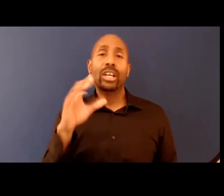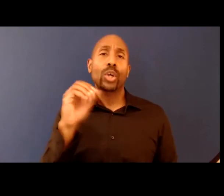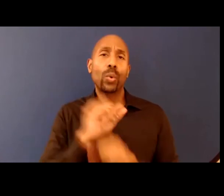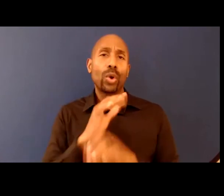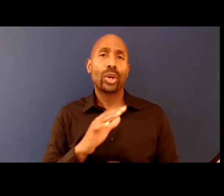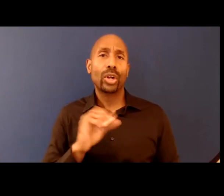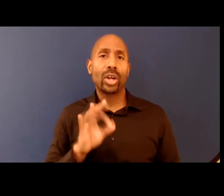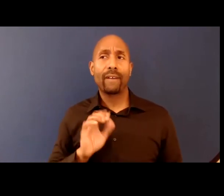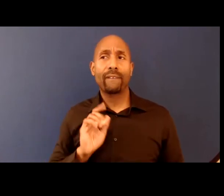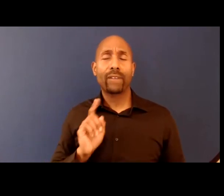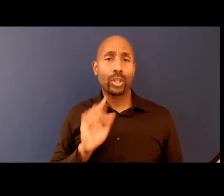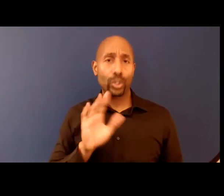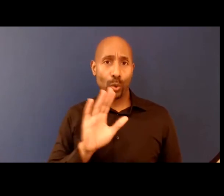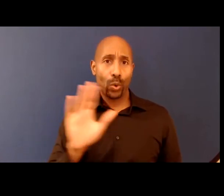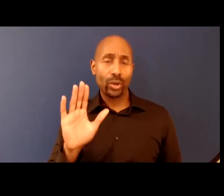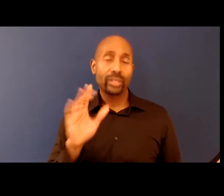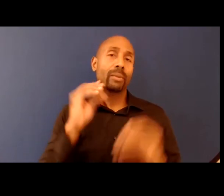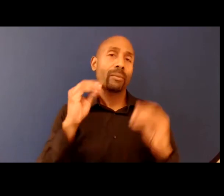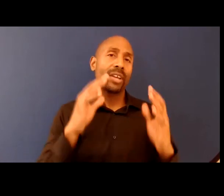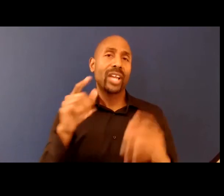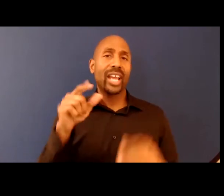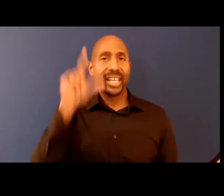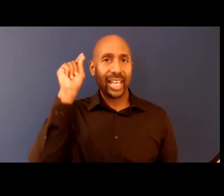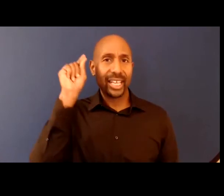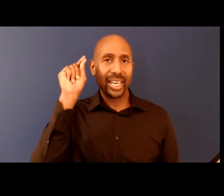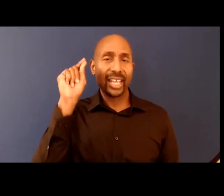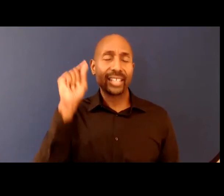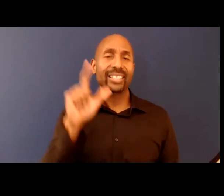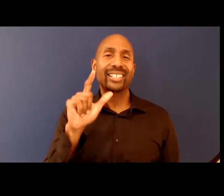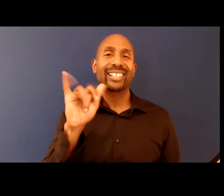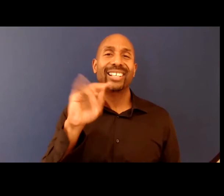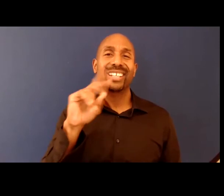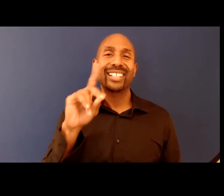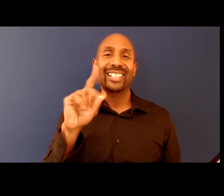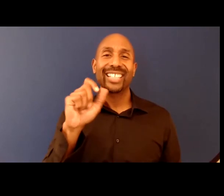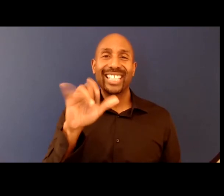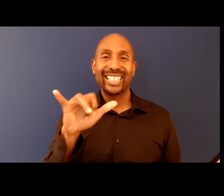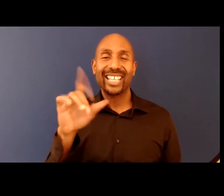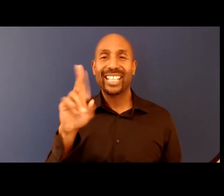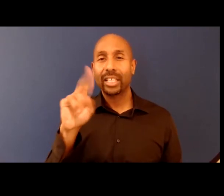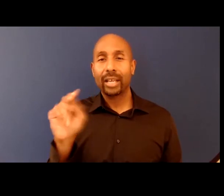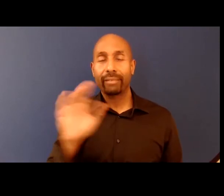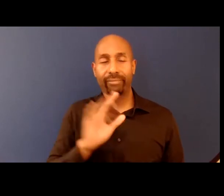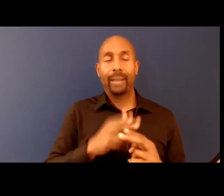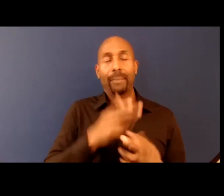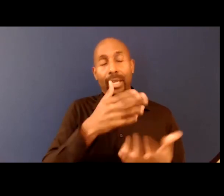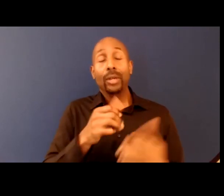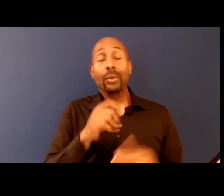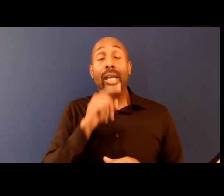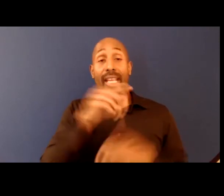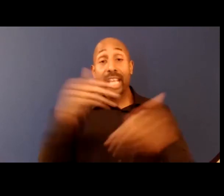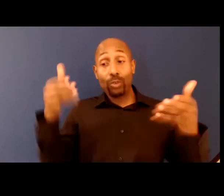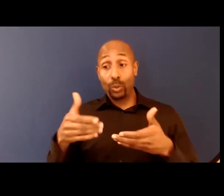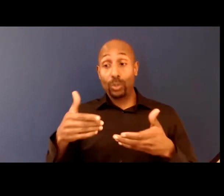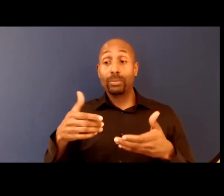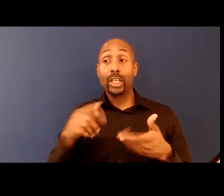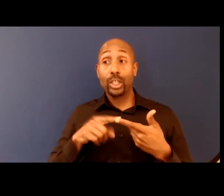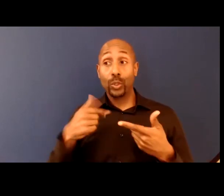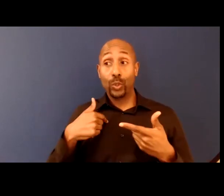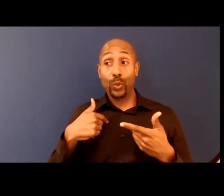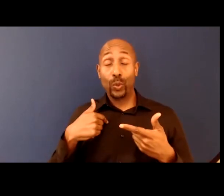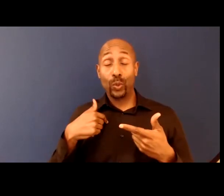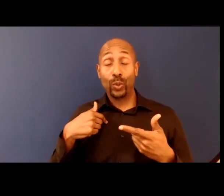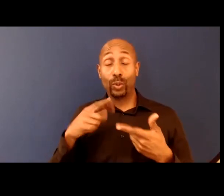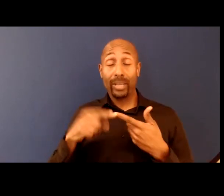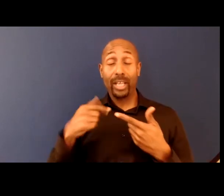Gallaudet. He introduced me to her, and her work has always been brilliant. I don't know. I